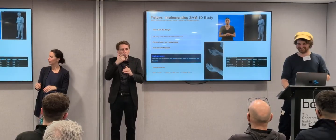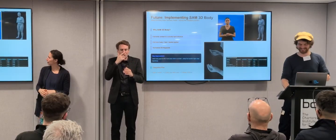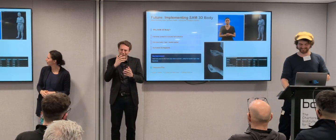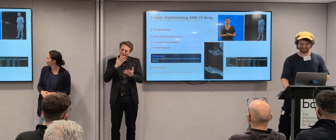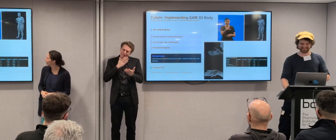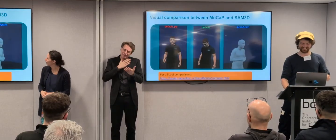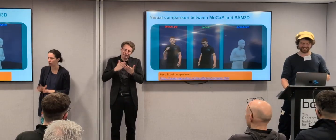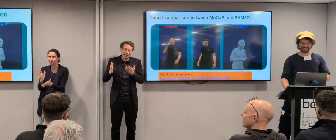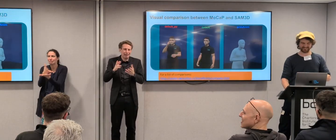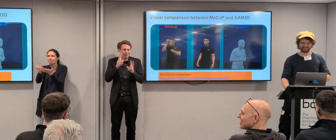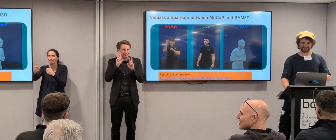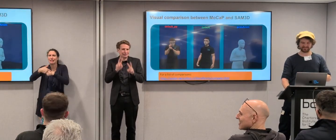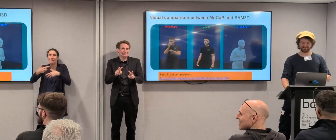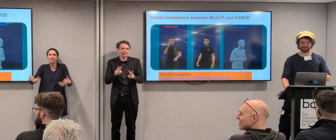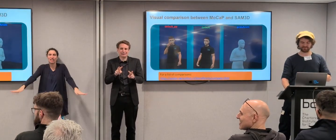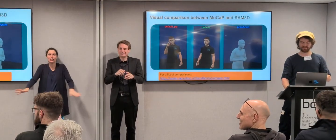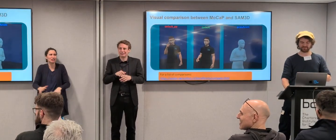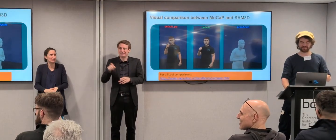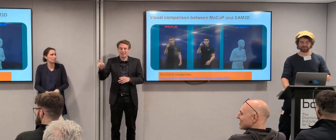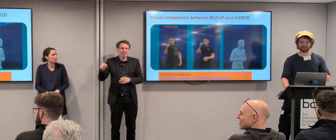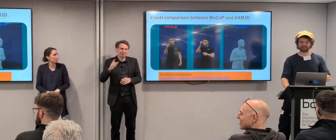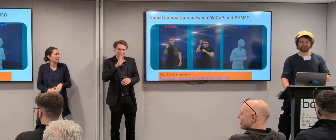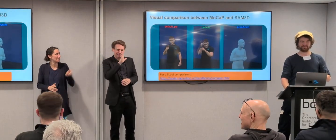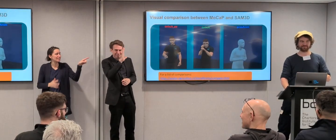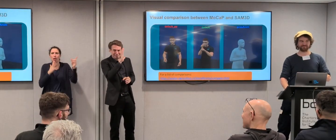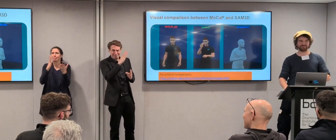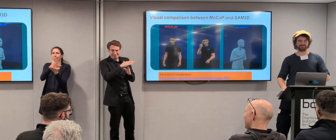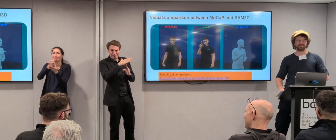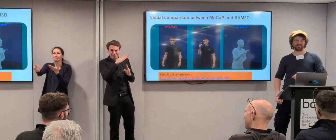And we're really out of time, right?